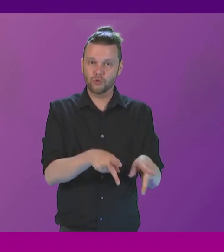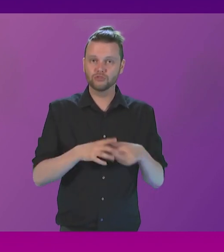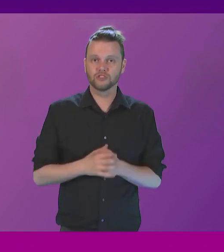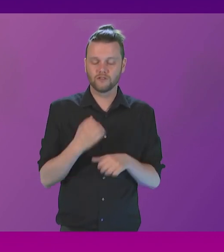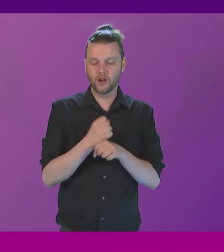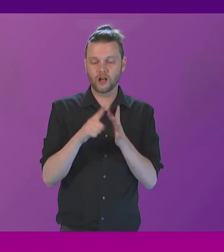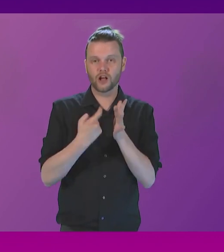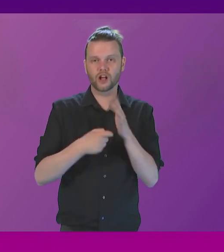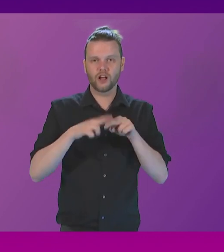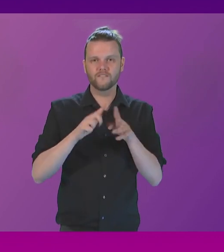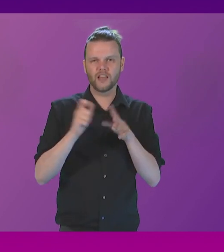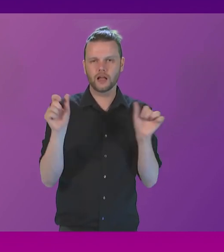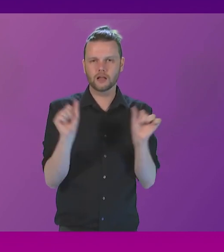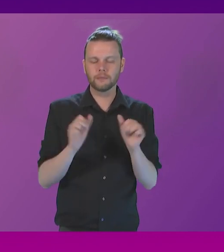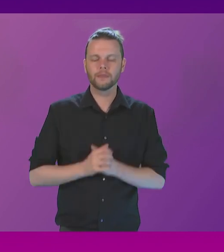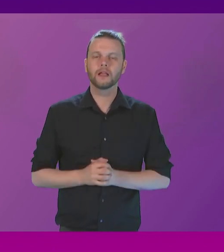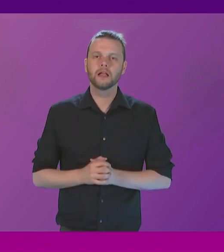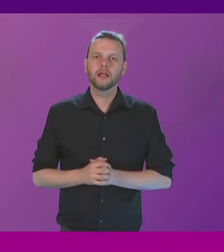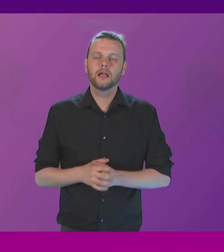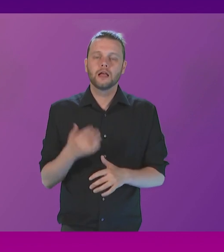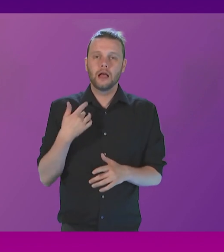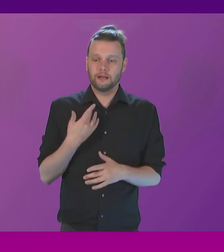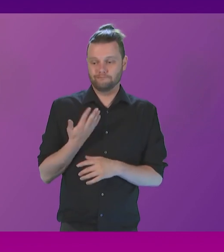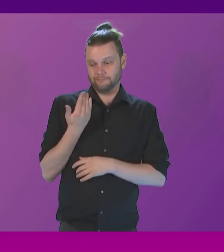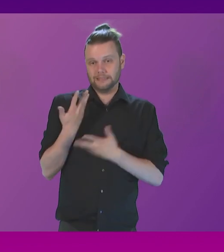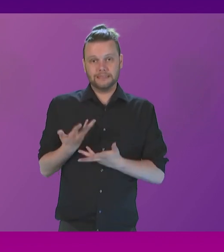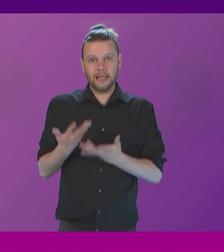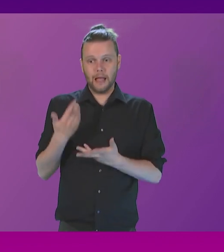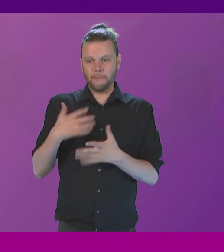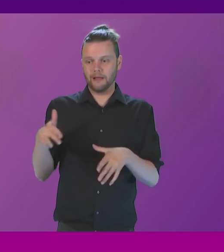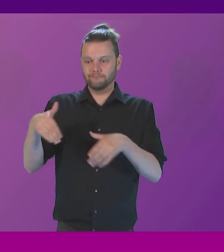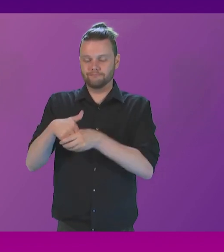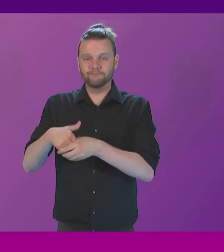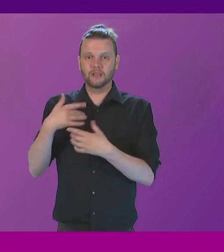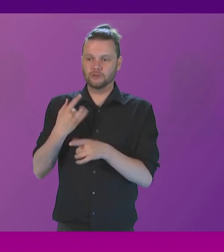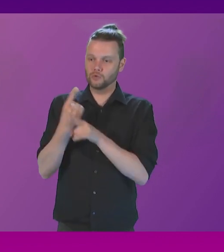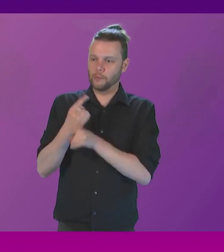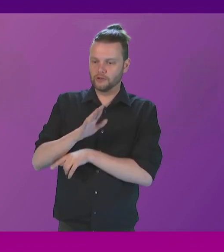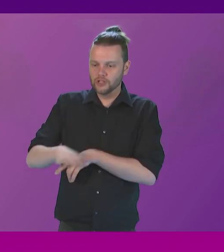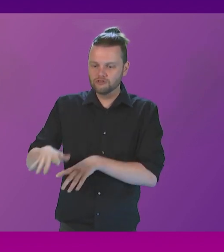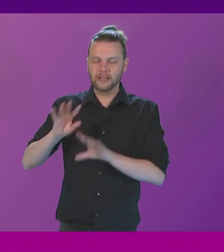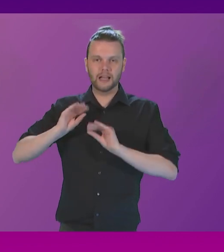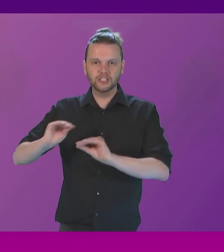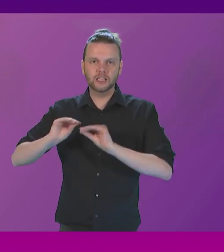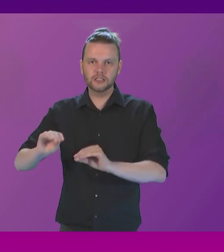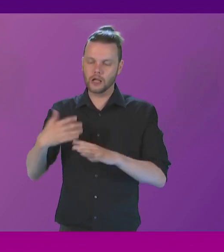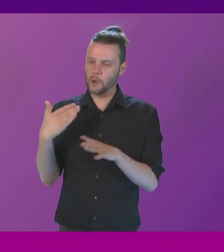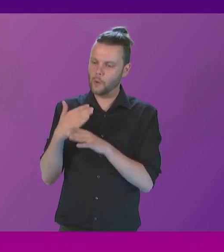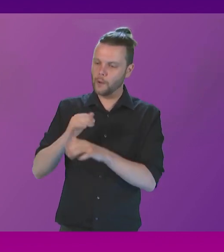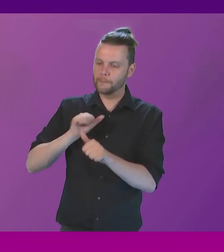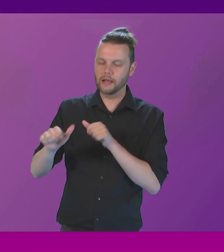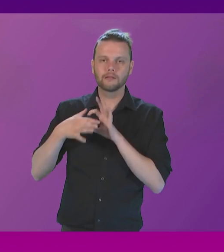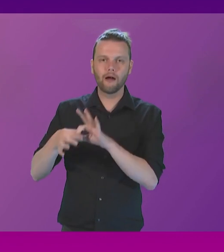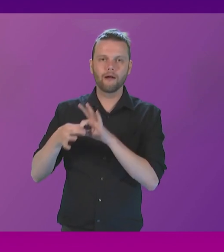Earlier today, I was at a session with officials talking about children and education and how they can work better